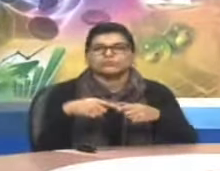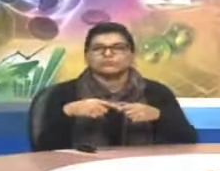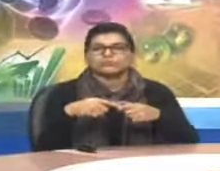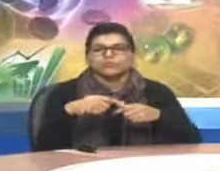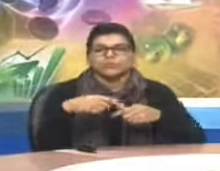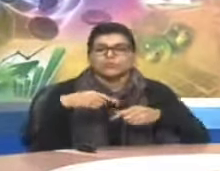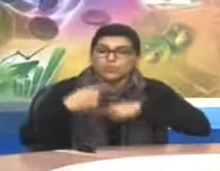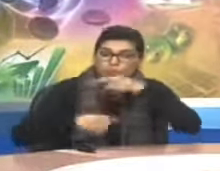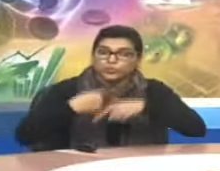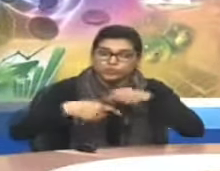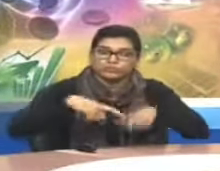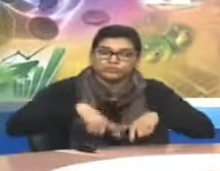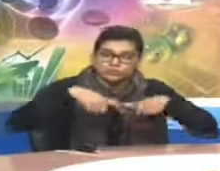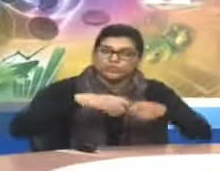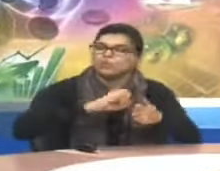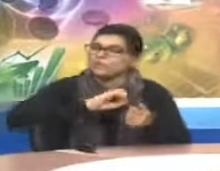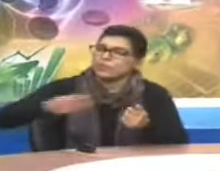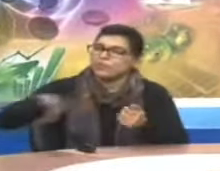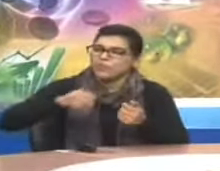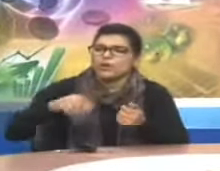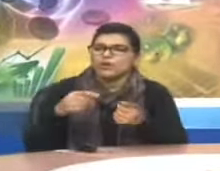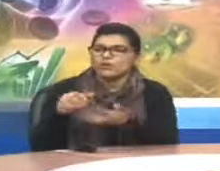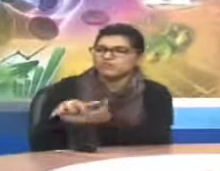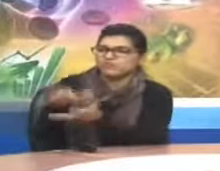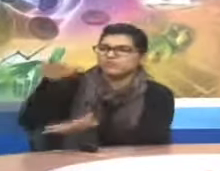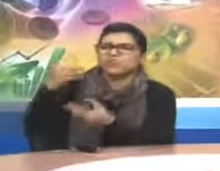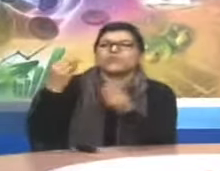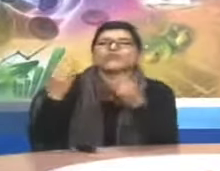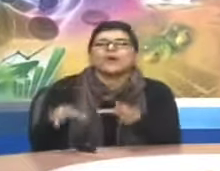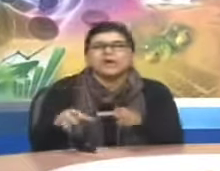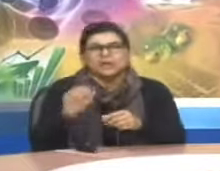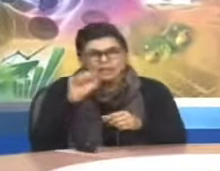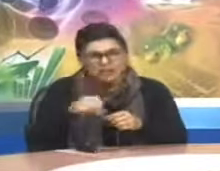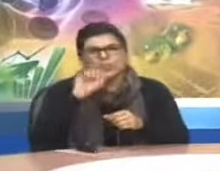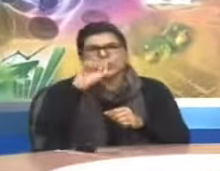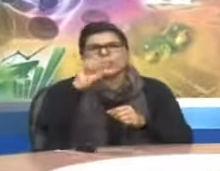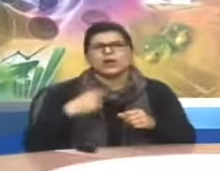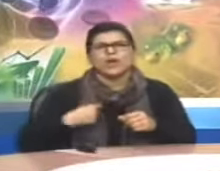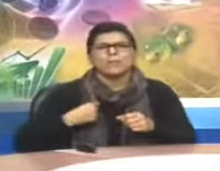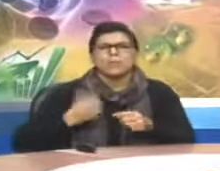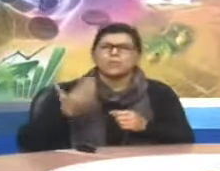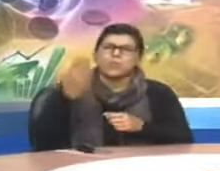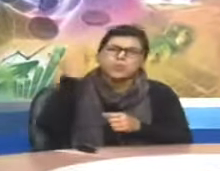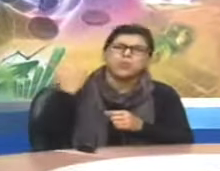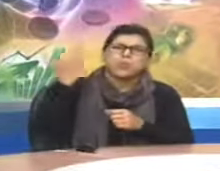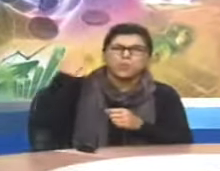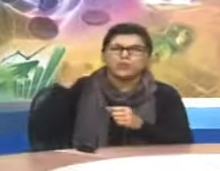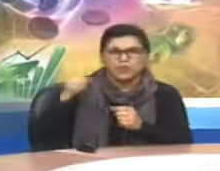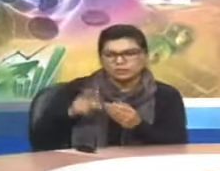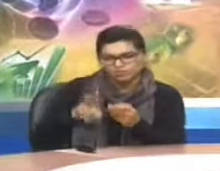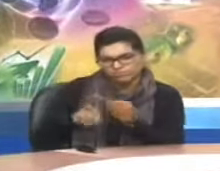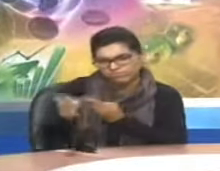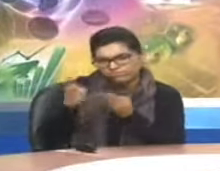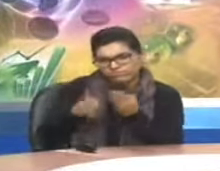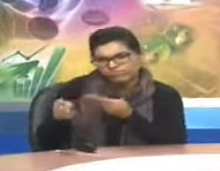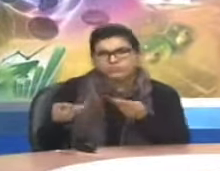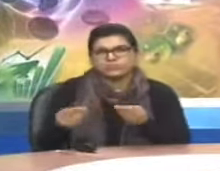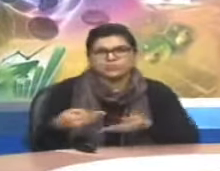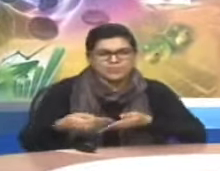the baby's daily clothes also, we just wash and reuse those